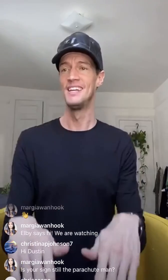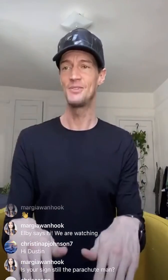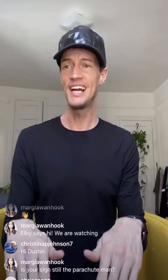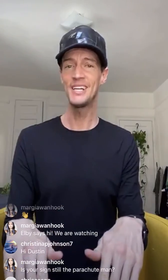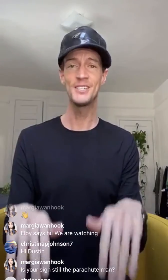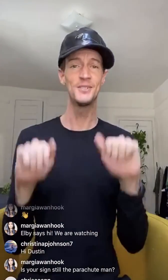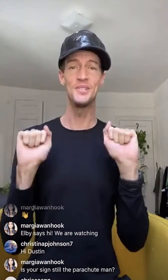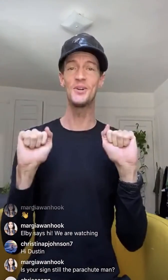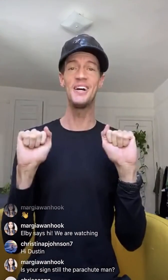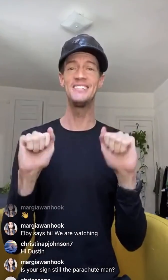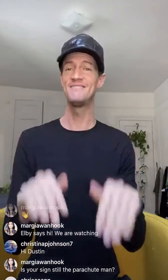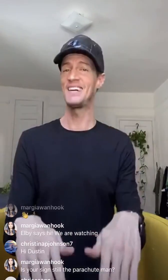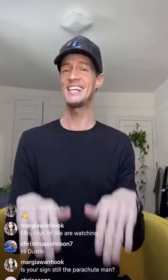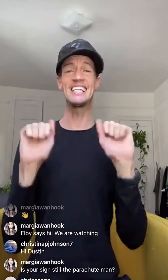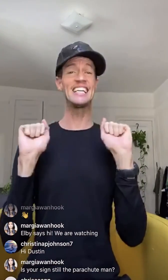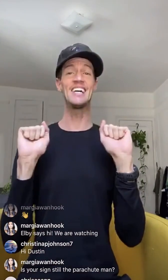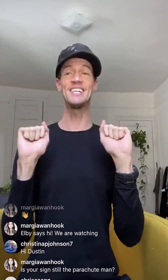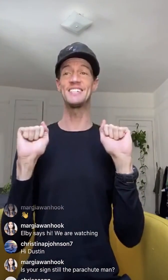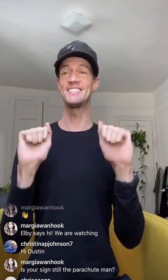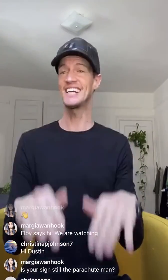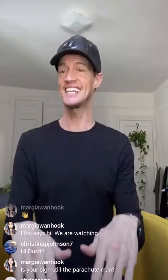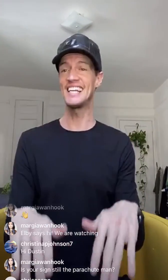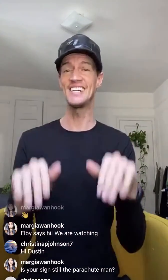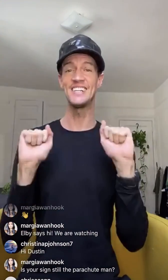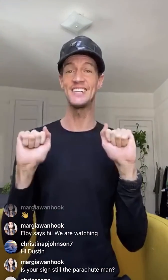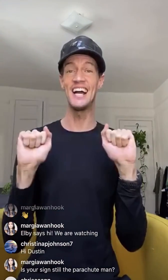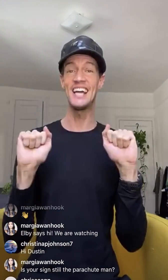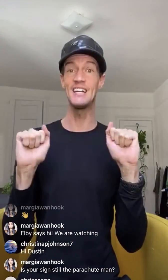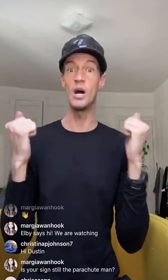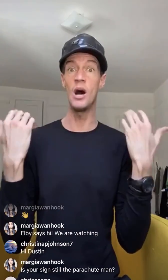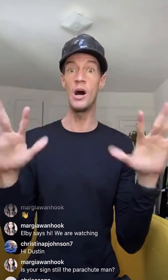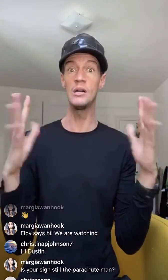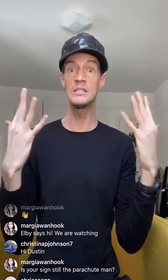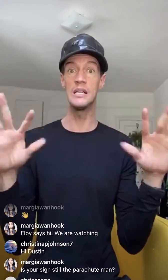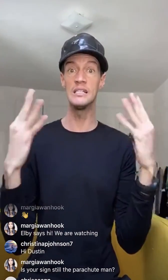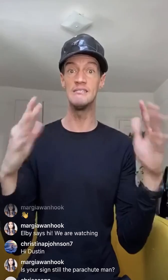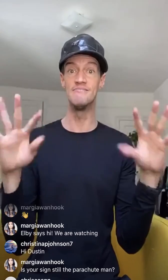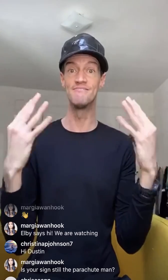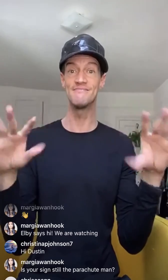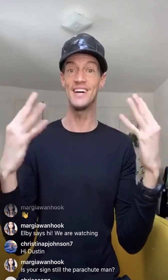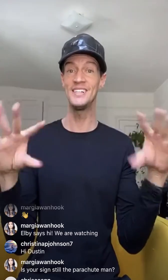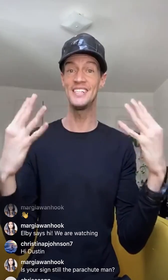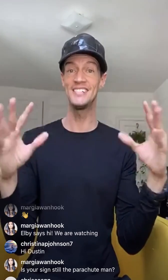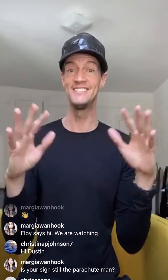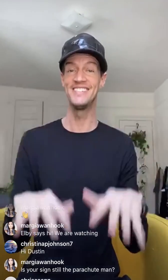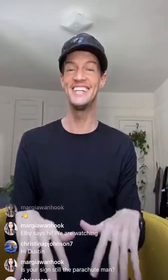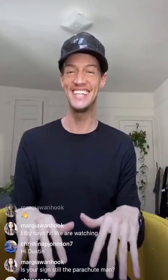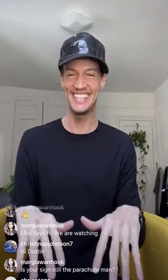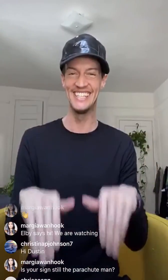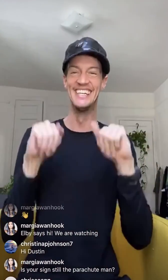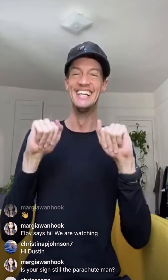you want to leave, depart, withdraw, or retire, your hands are in the business and you just pull them out. So if I want to